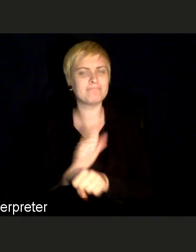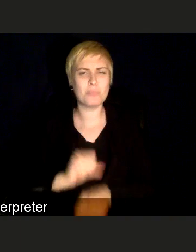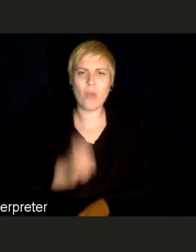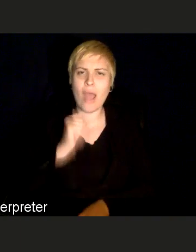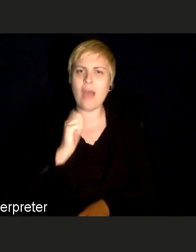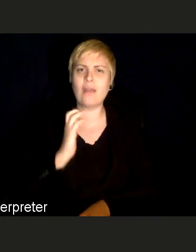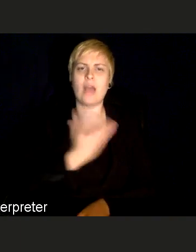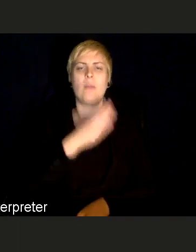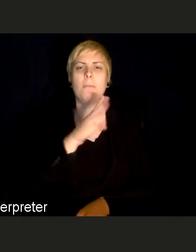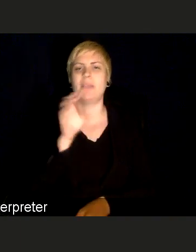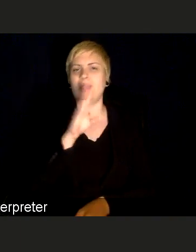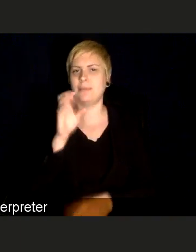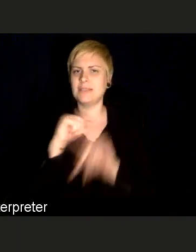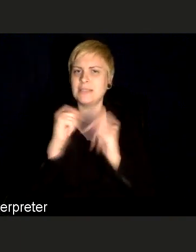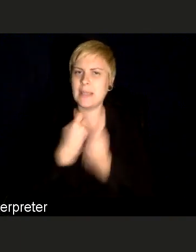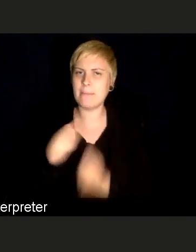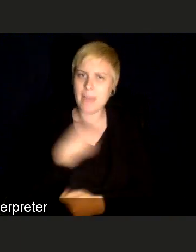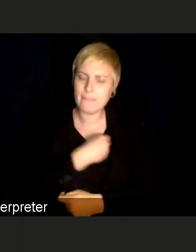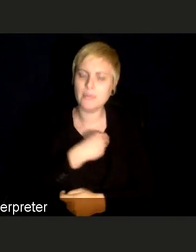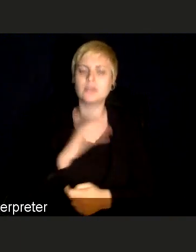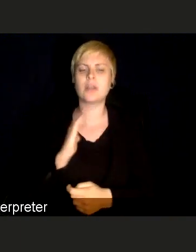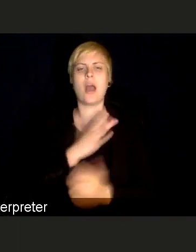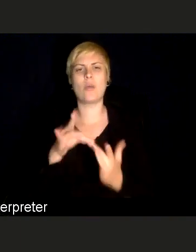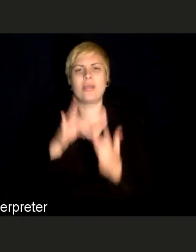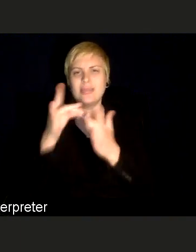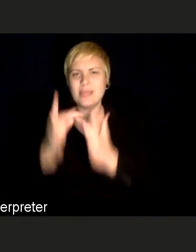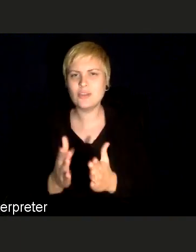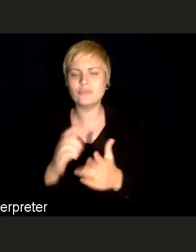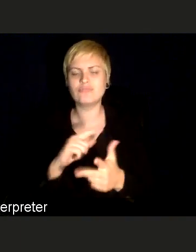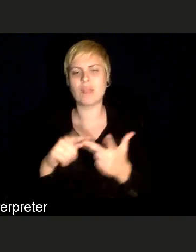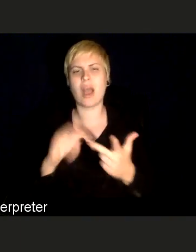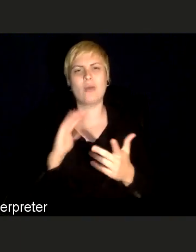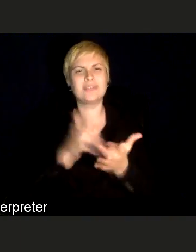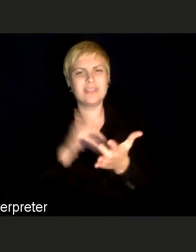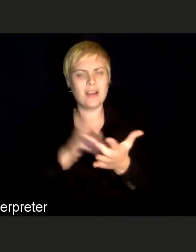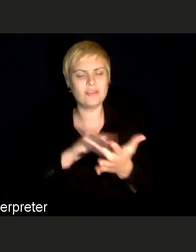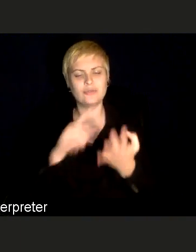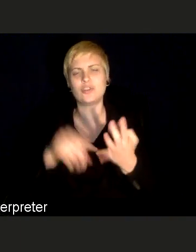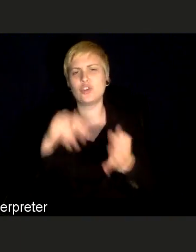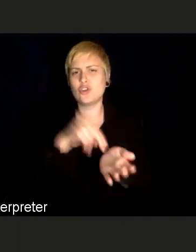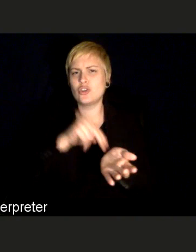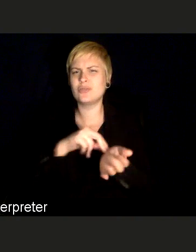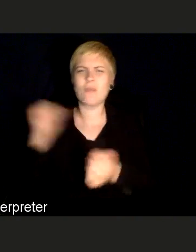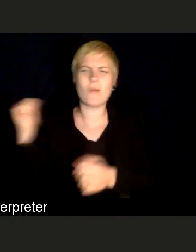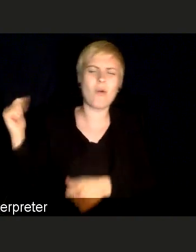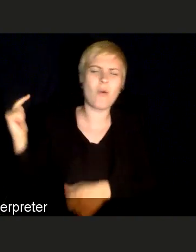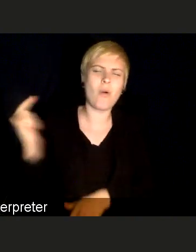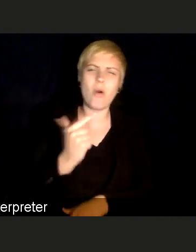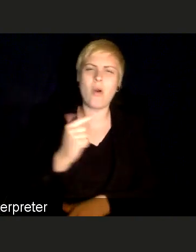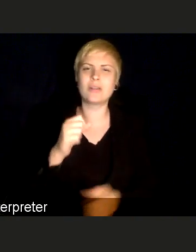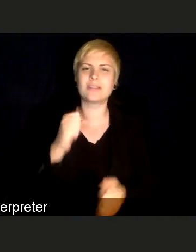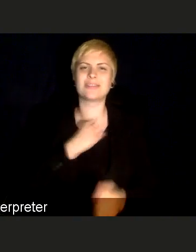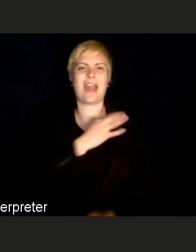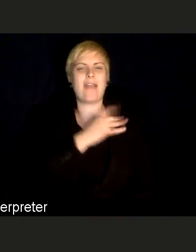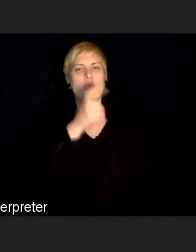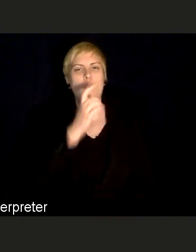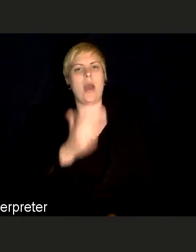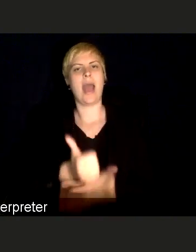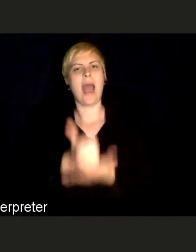members, our leaders, our doctors, our nurses, all of our staff who are helping us fight